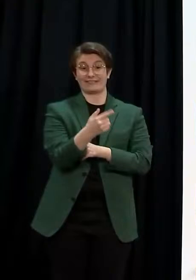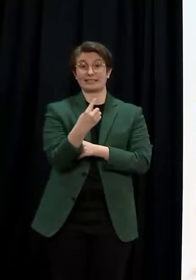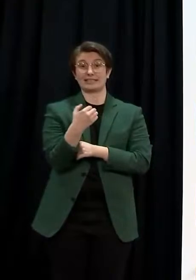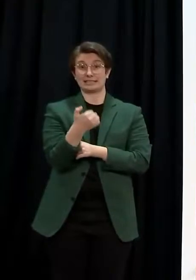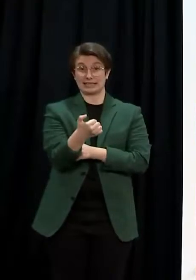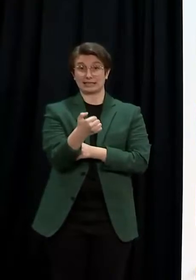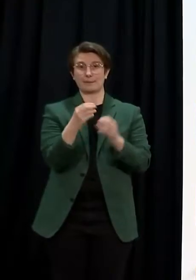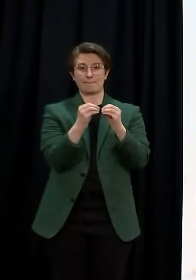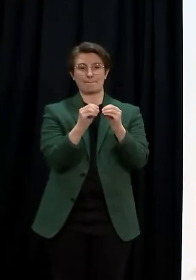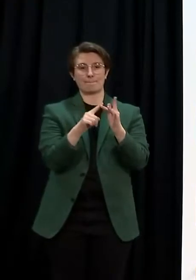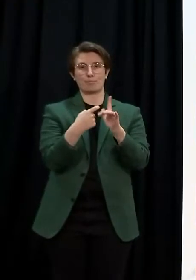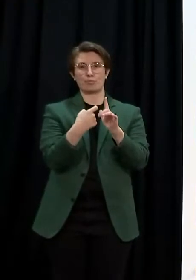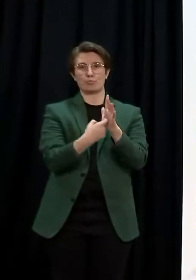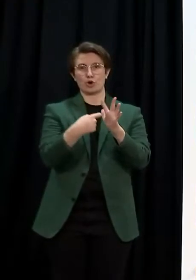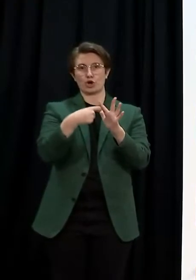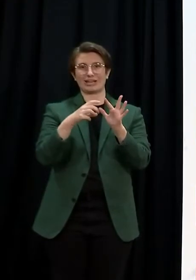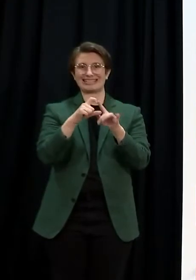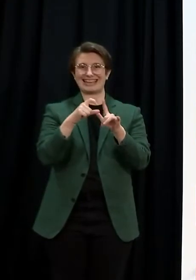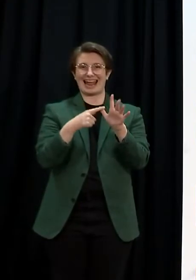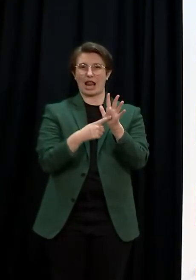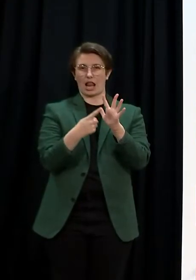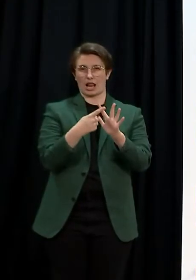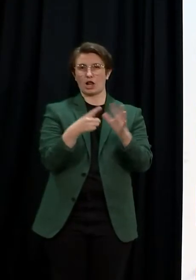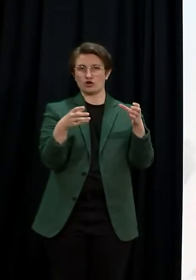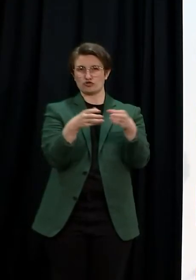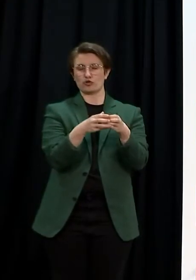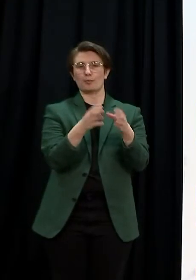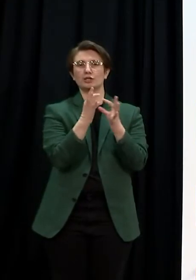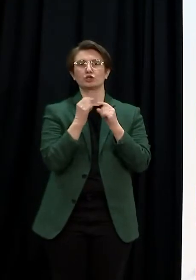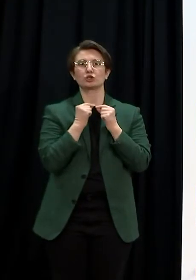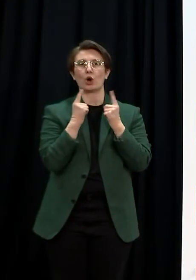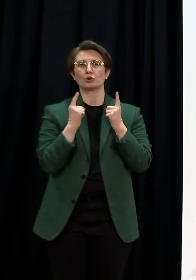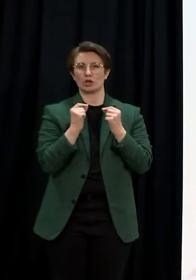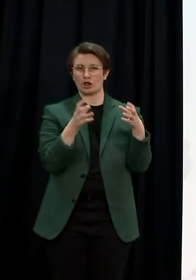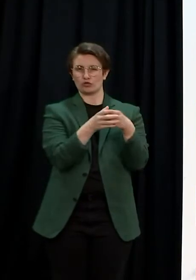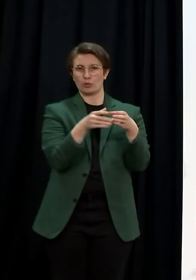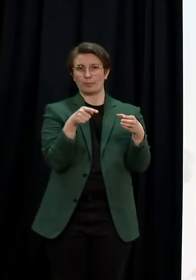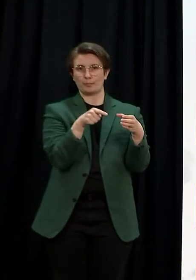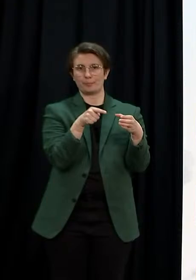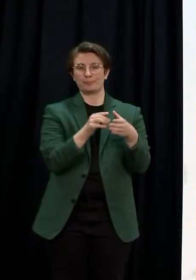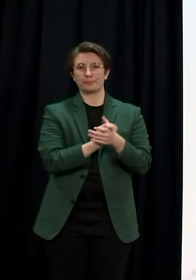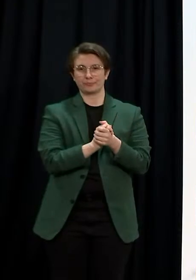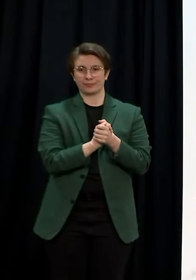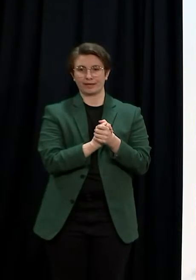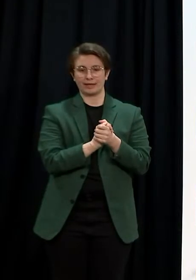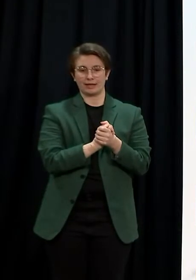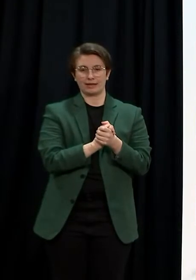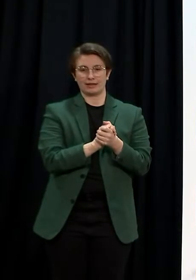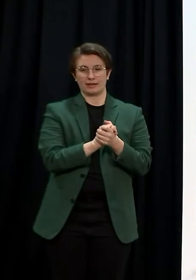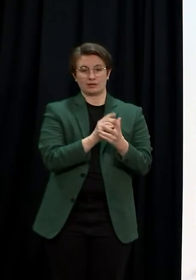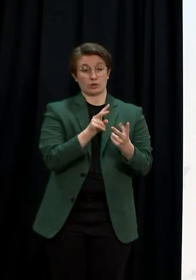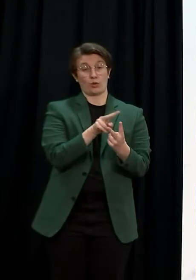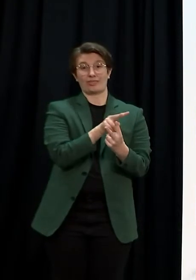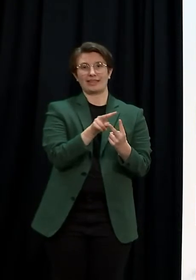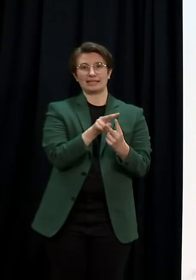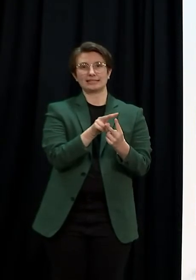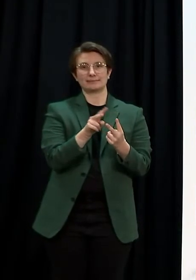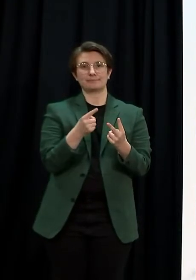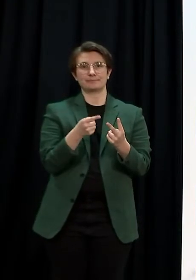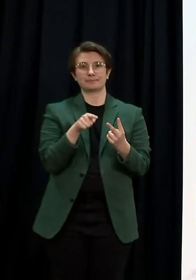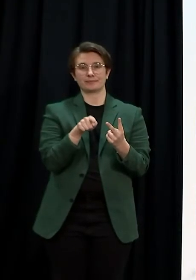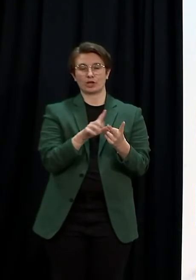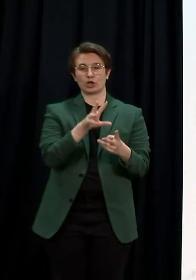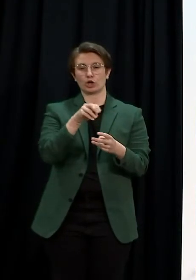cases. These 3 subclusters are part of a group of 16 subclusters or settings